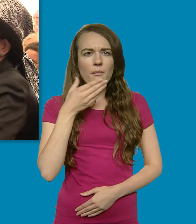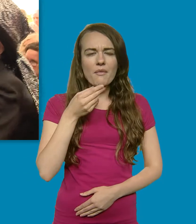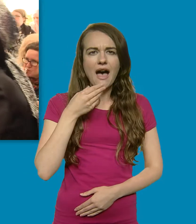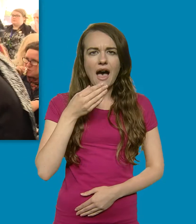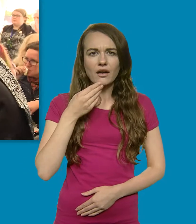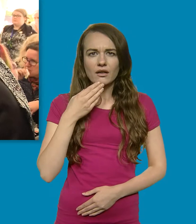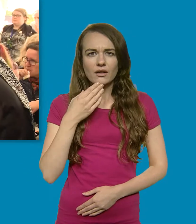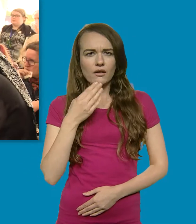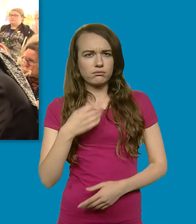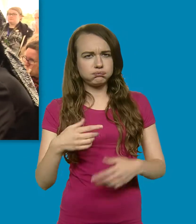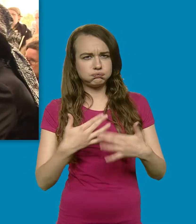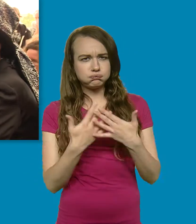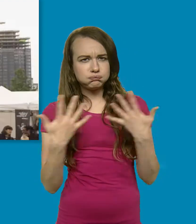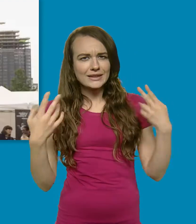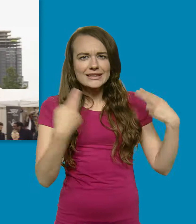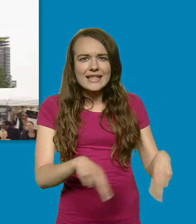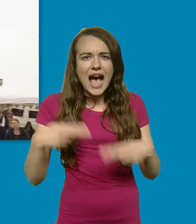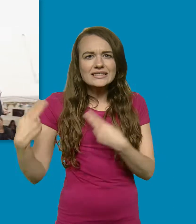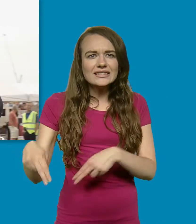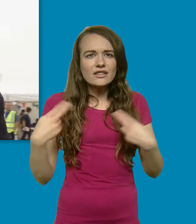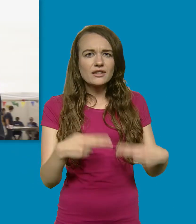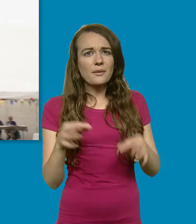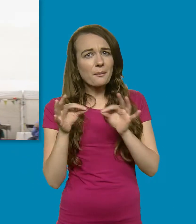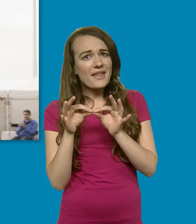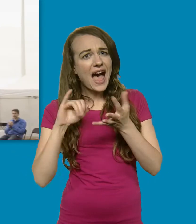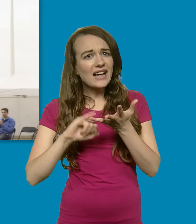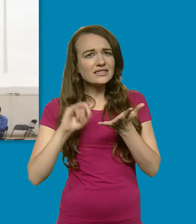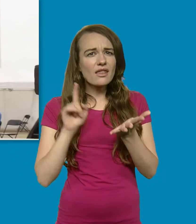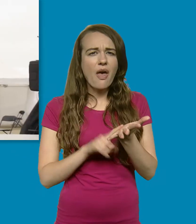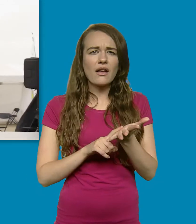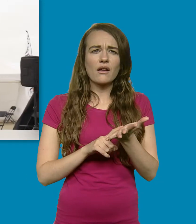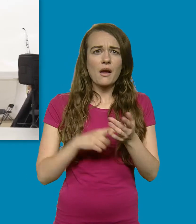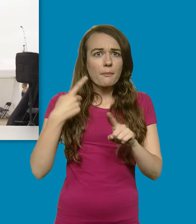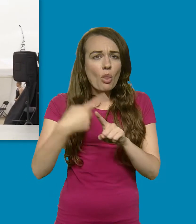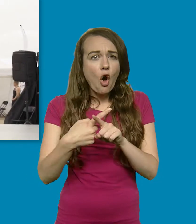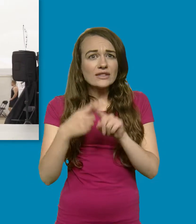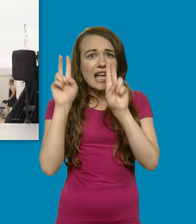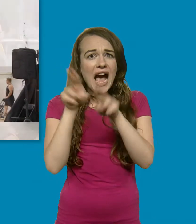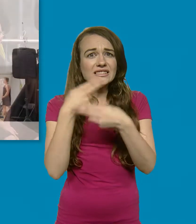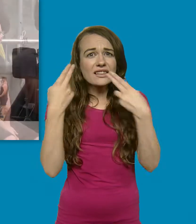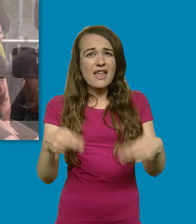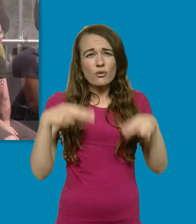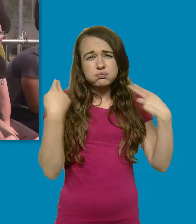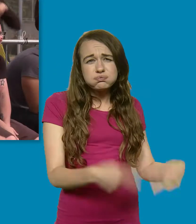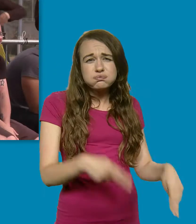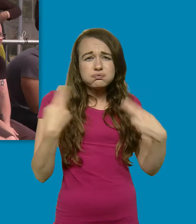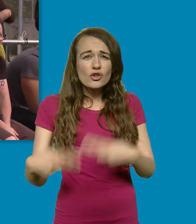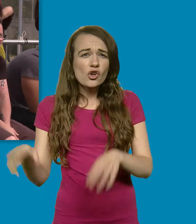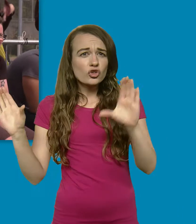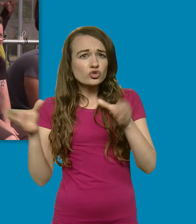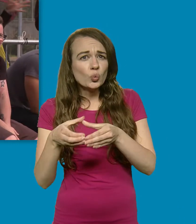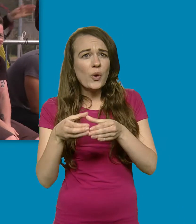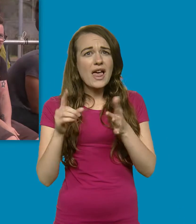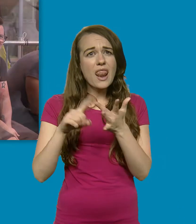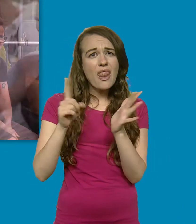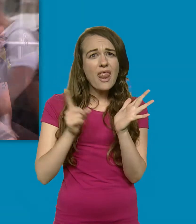include Deaf Men Dancing's unique mix of dance and British Sign Language, plus international break dance